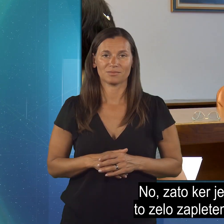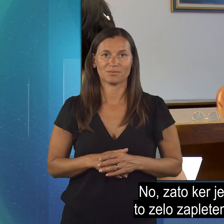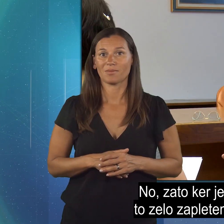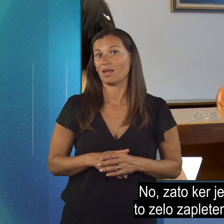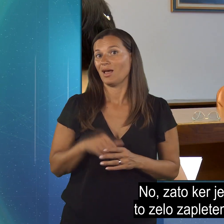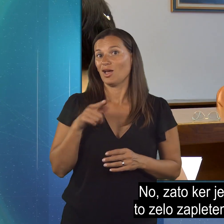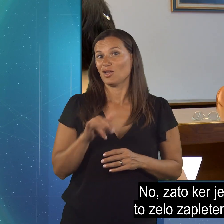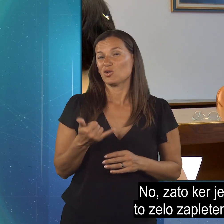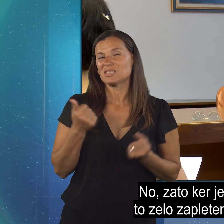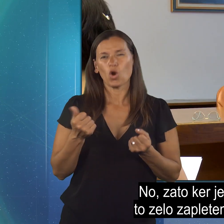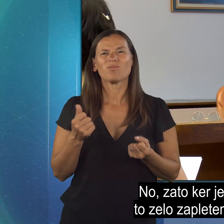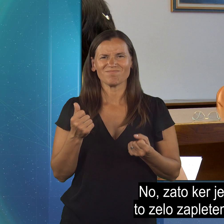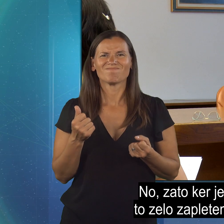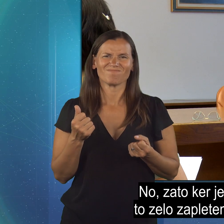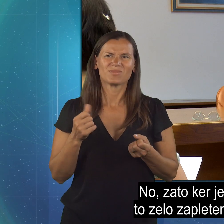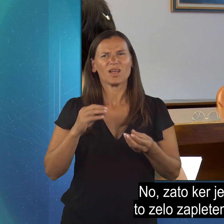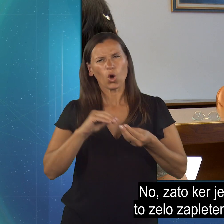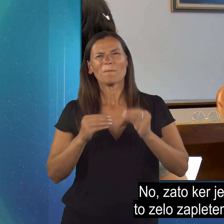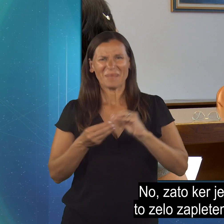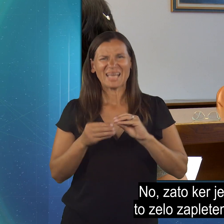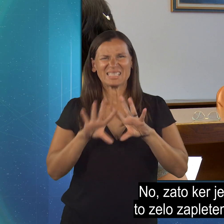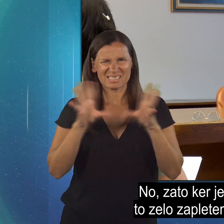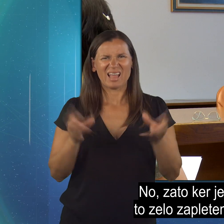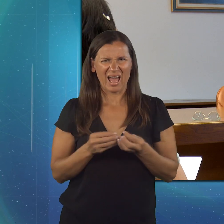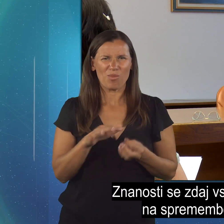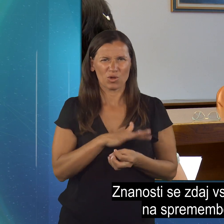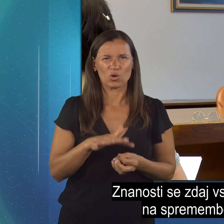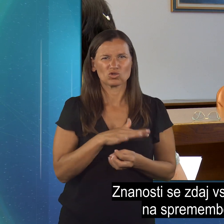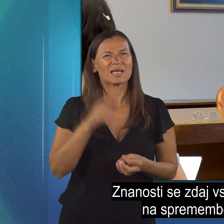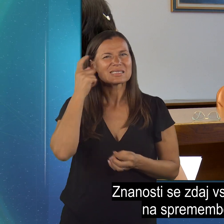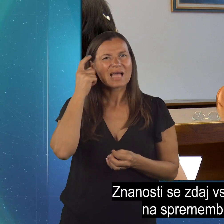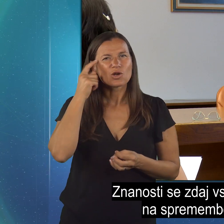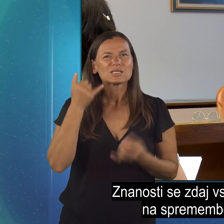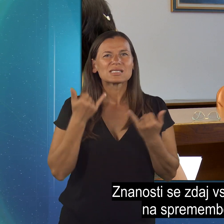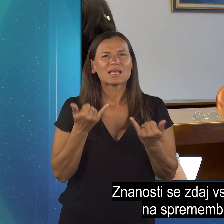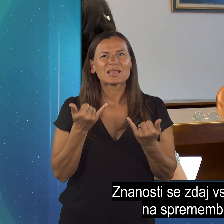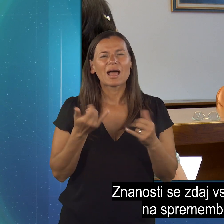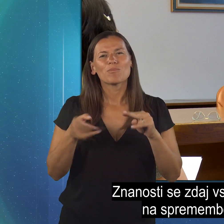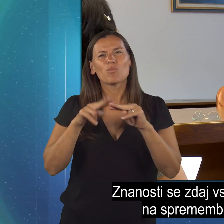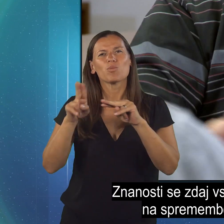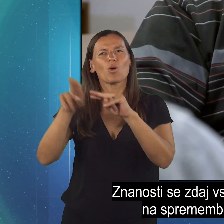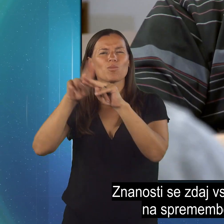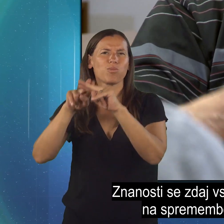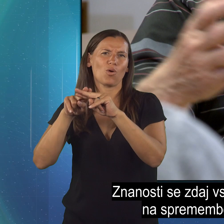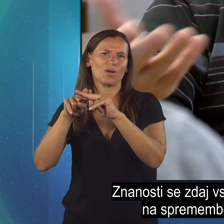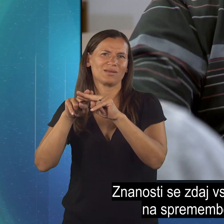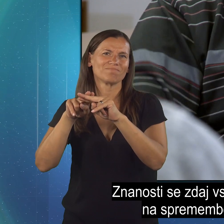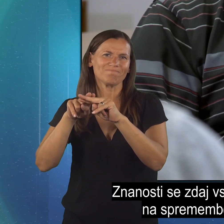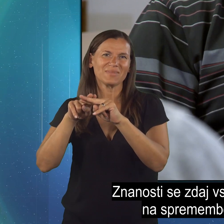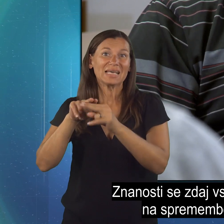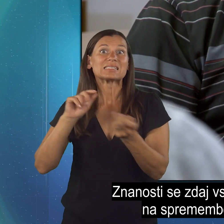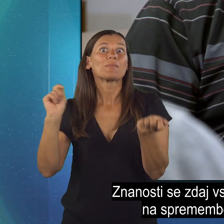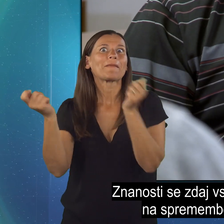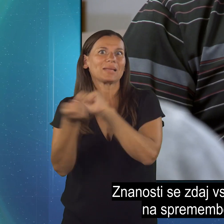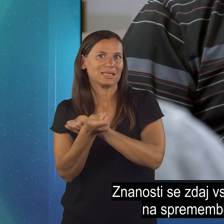Well, because, you know, this is a very complicated area. The sciences now more and more begin to